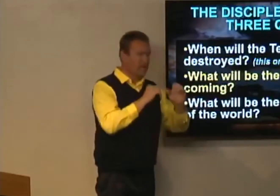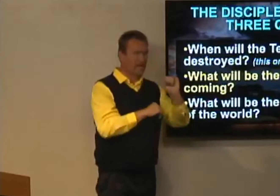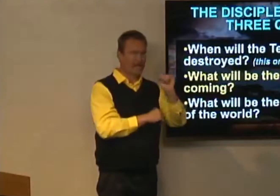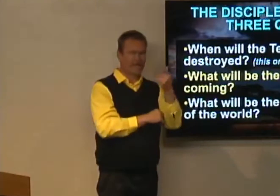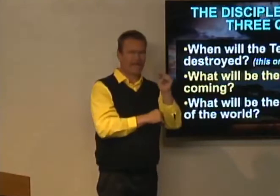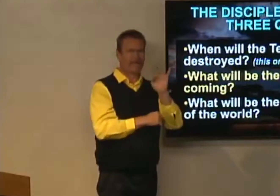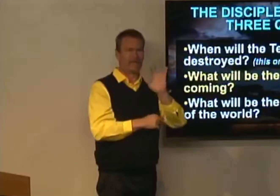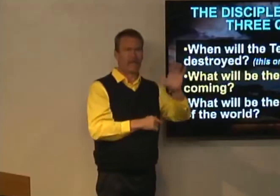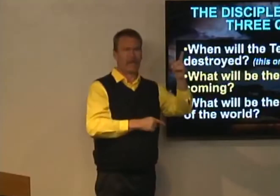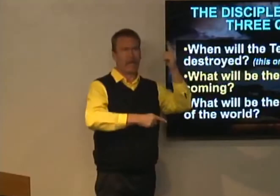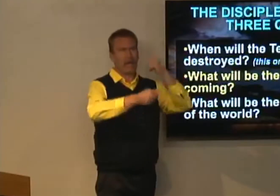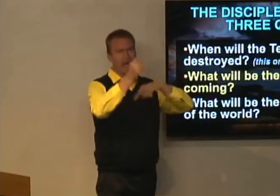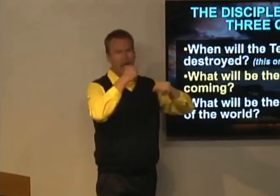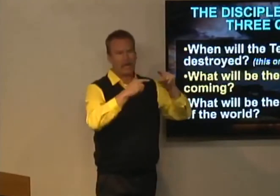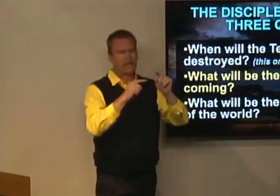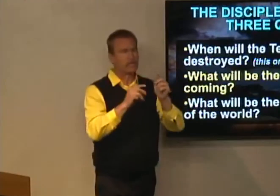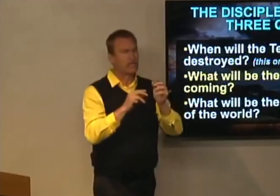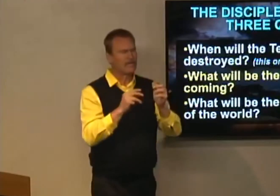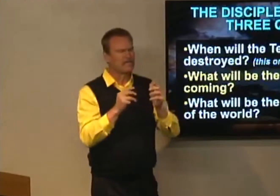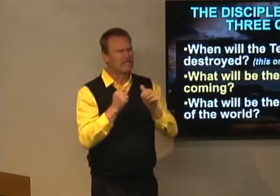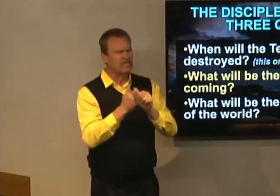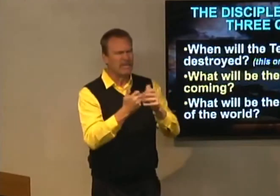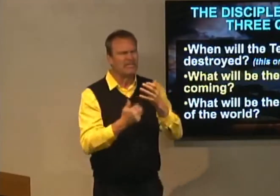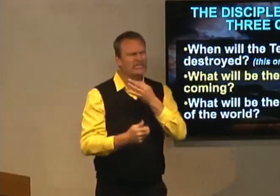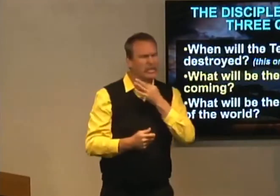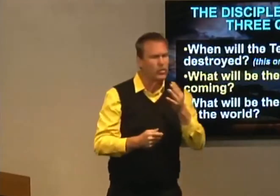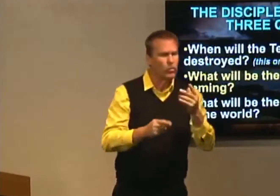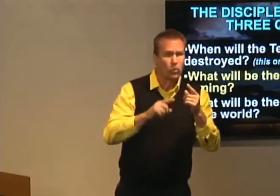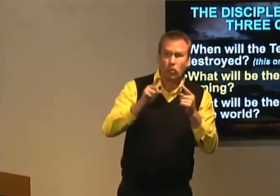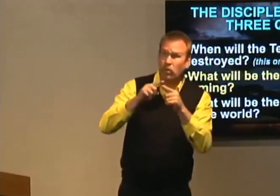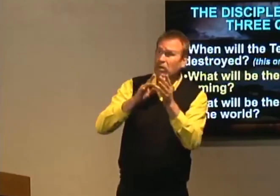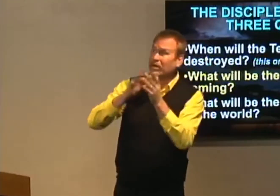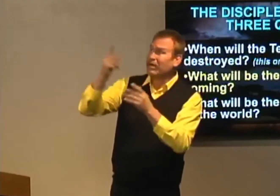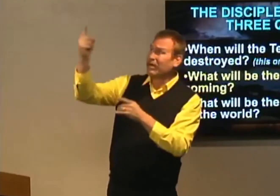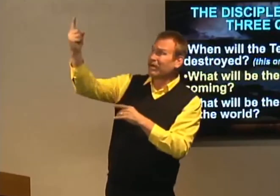And then also they asked, what would be the sign of your coming?